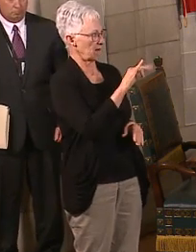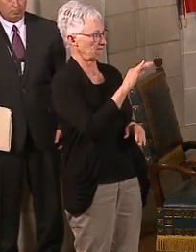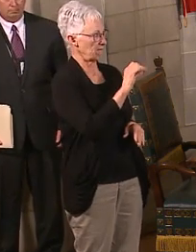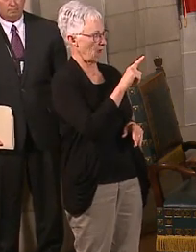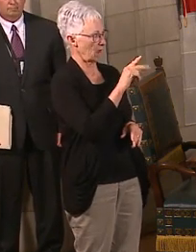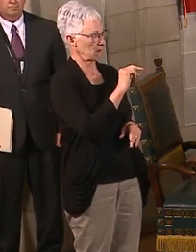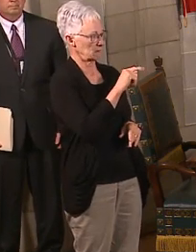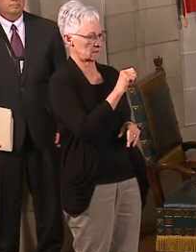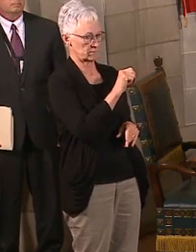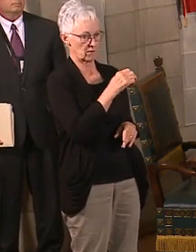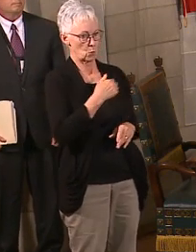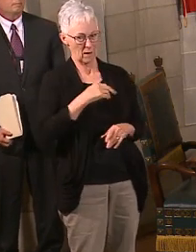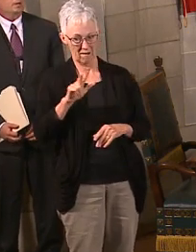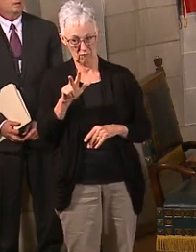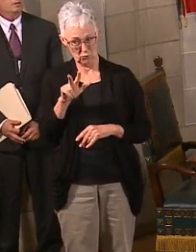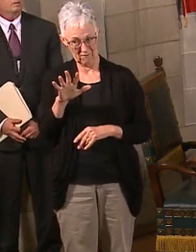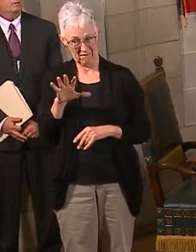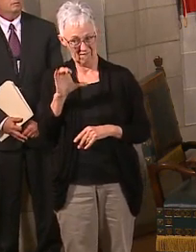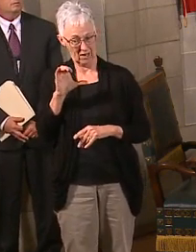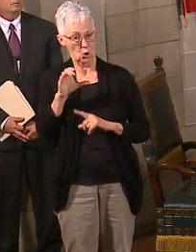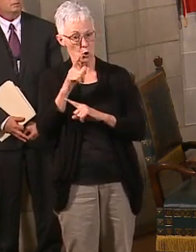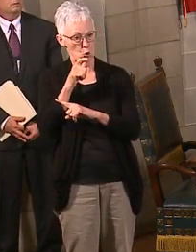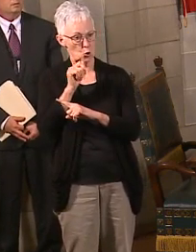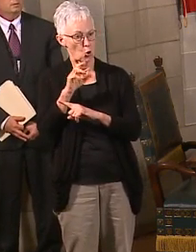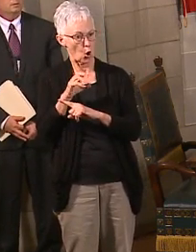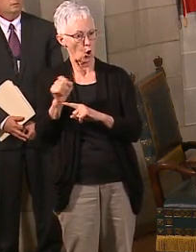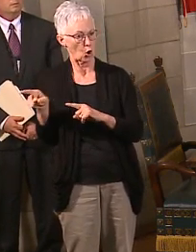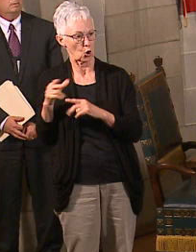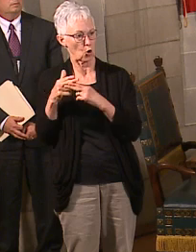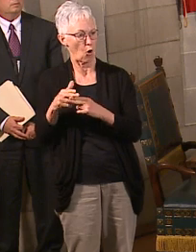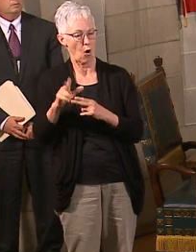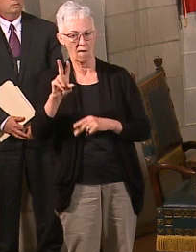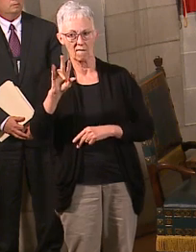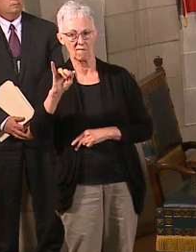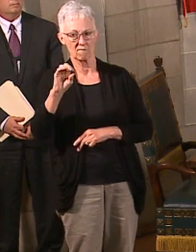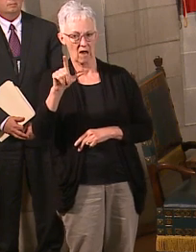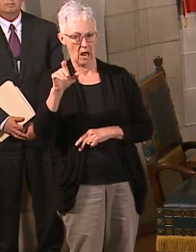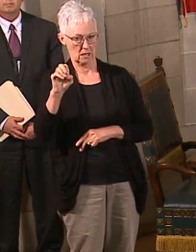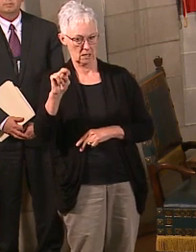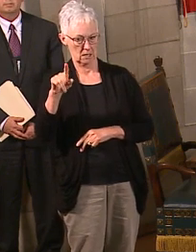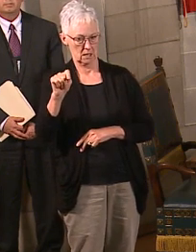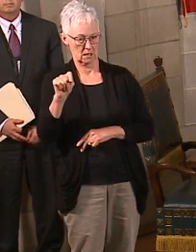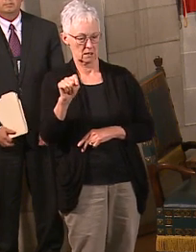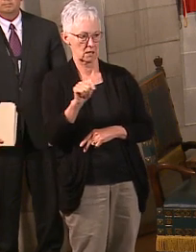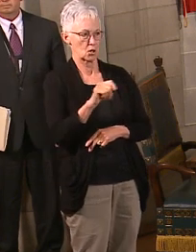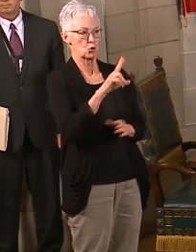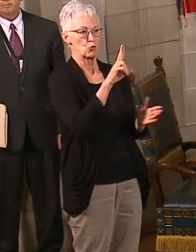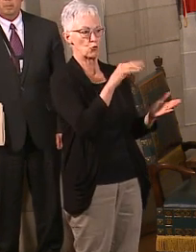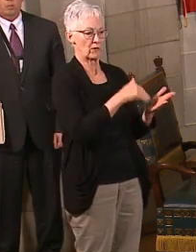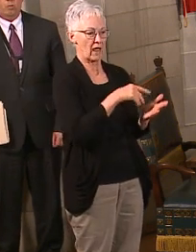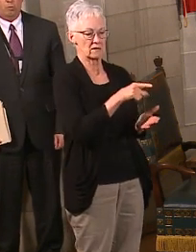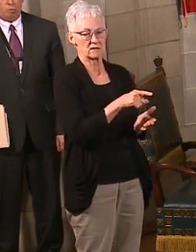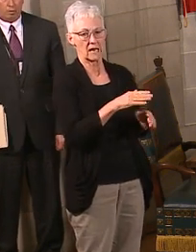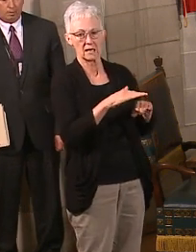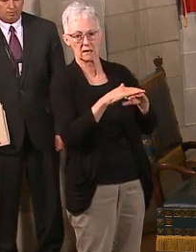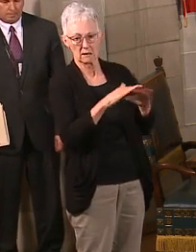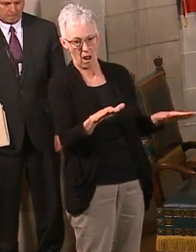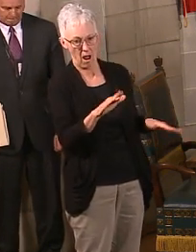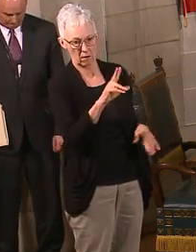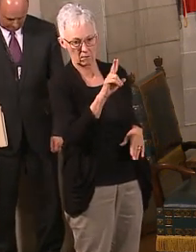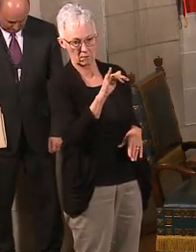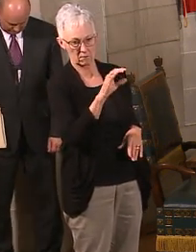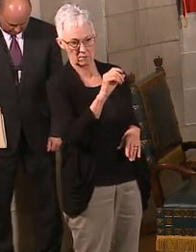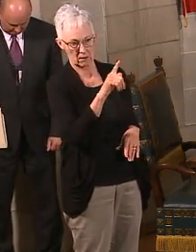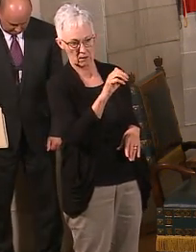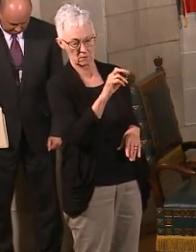offenders in our correction system. We've got about 2,000 that would be considered in that category of nonviolent. In that nonviolent category, we still